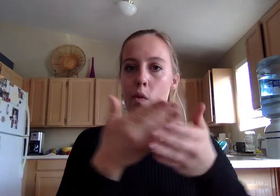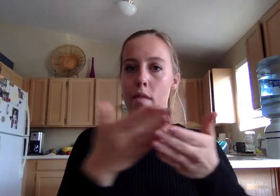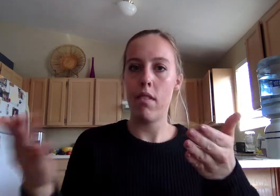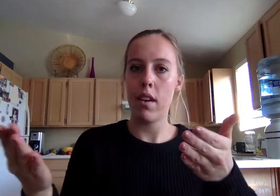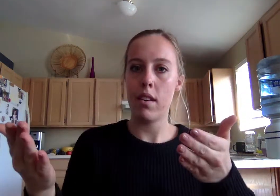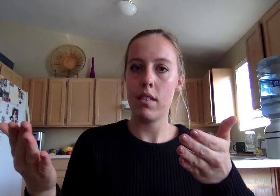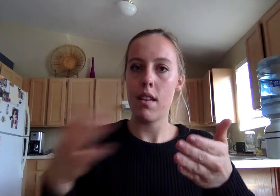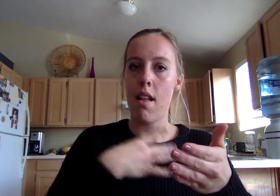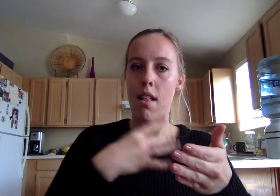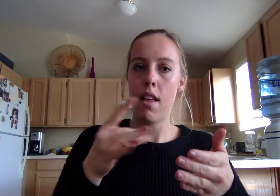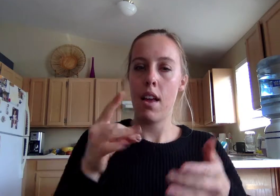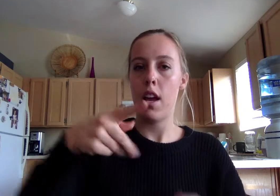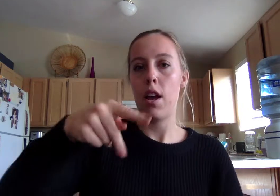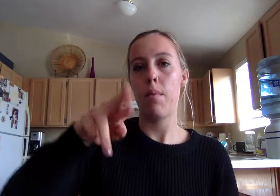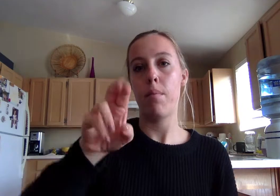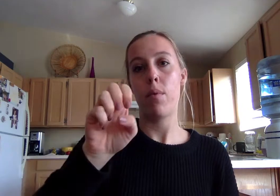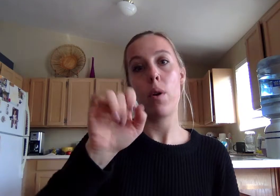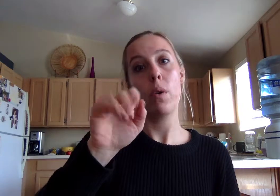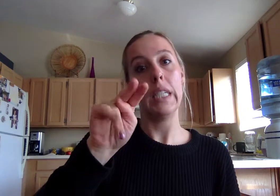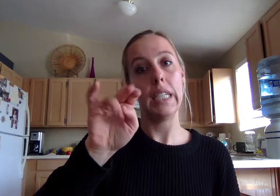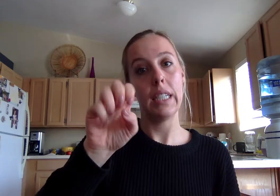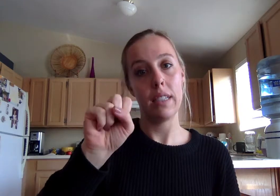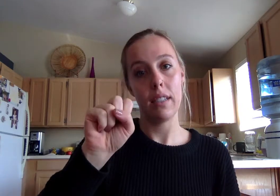proteins synthesized by ribosomes.